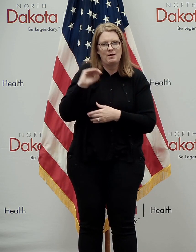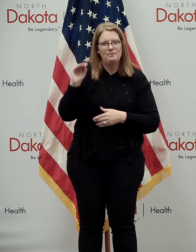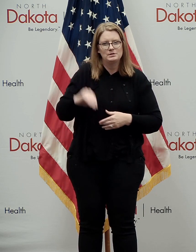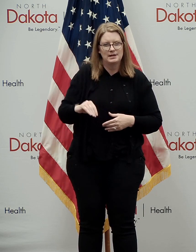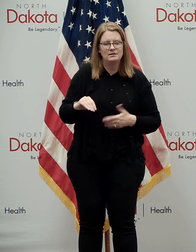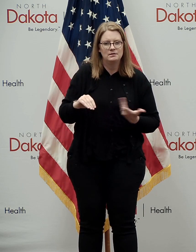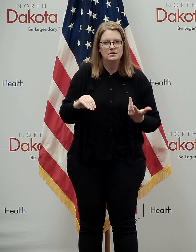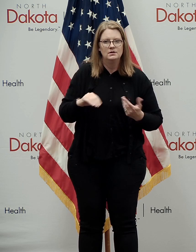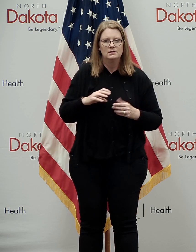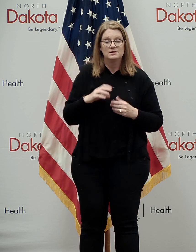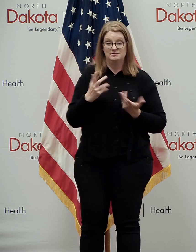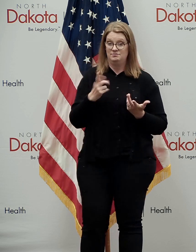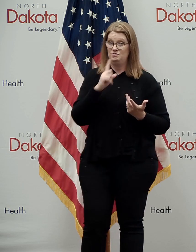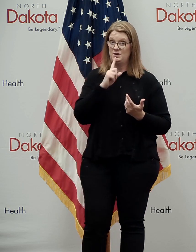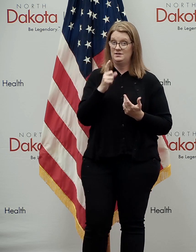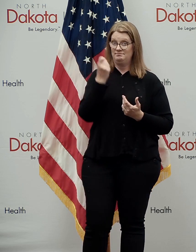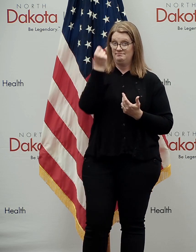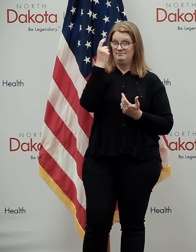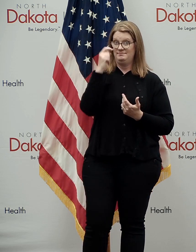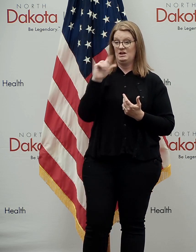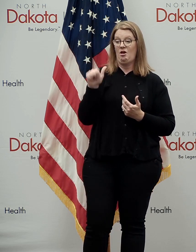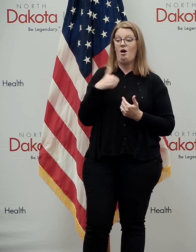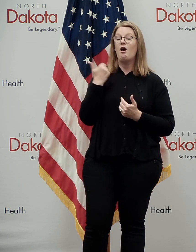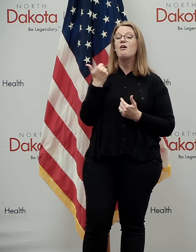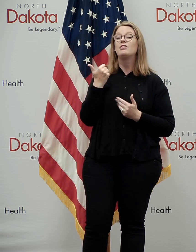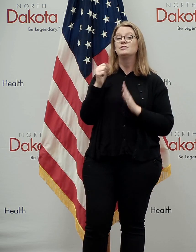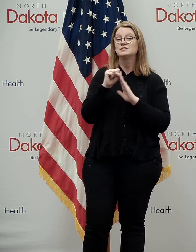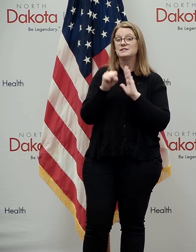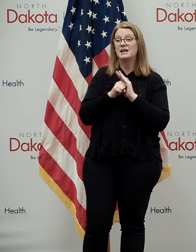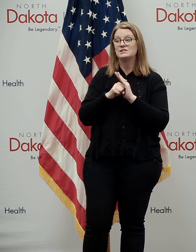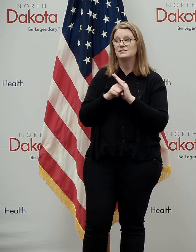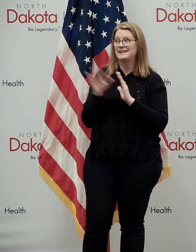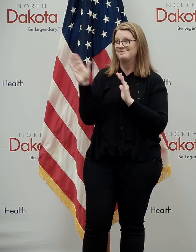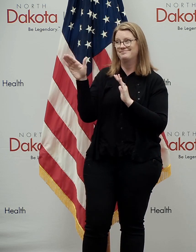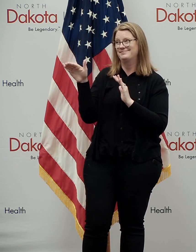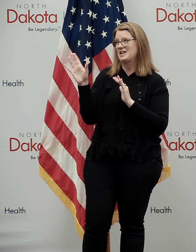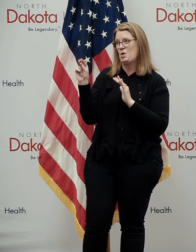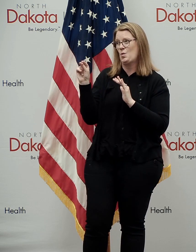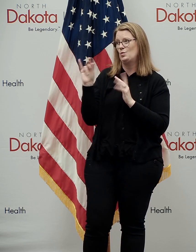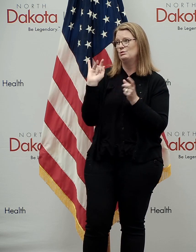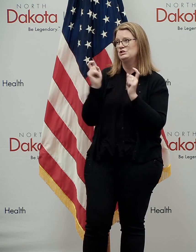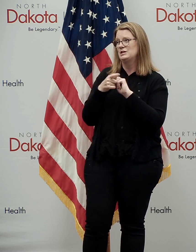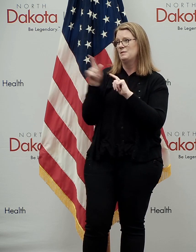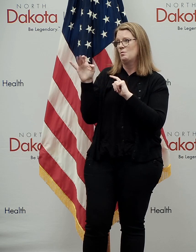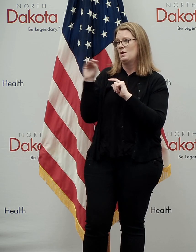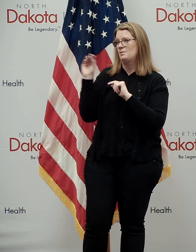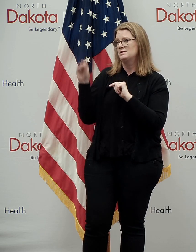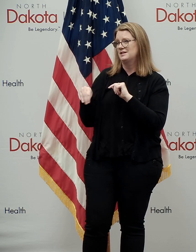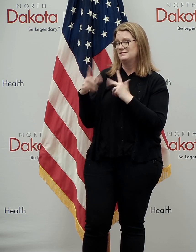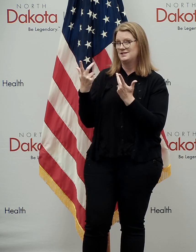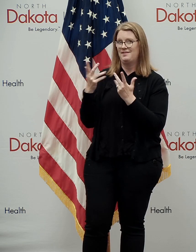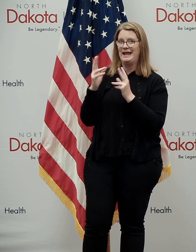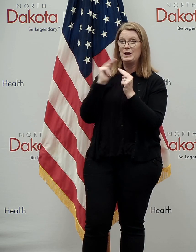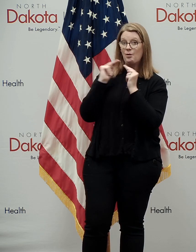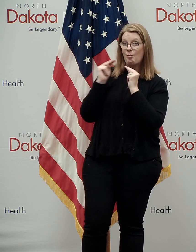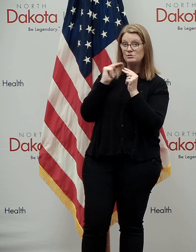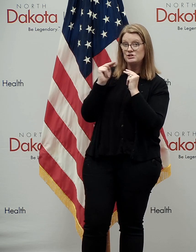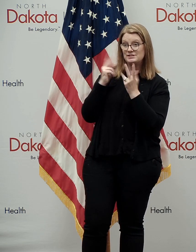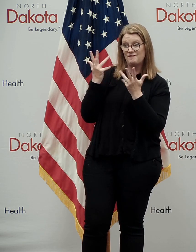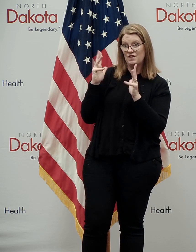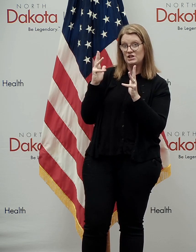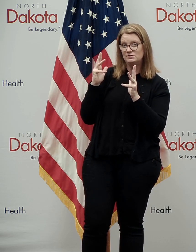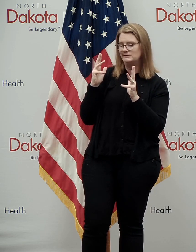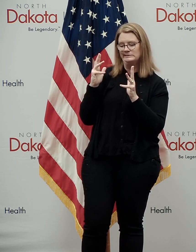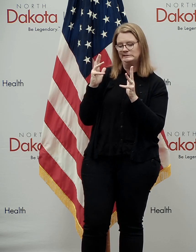are plenty of other states that are pushing for a revision back to 100. So that game of negotiation may not be